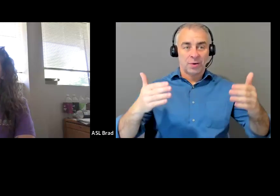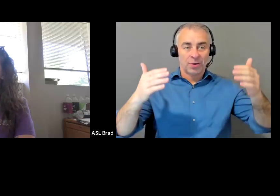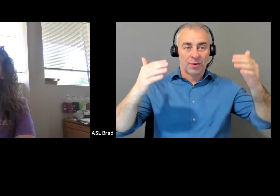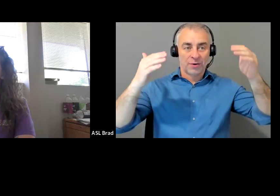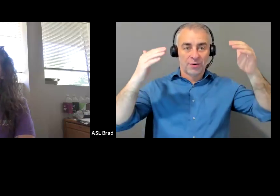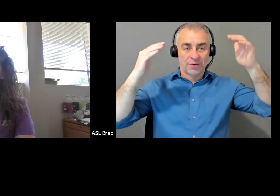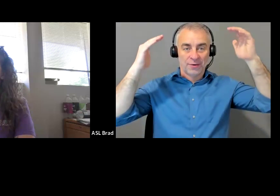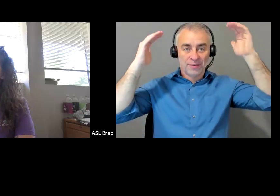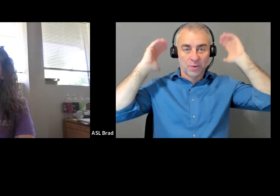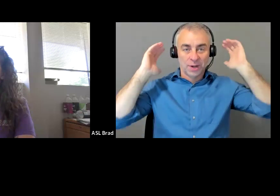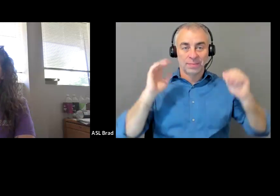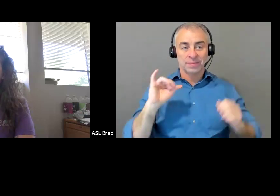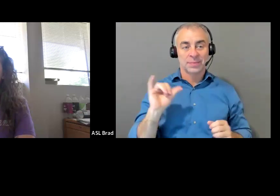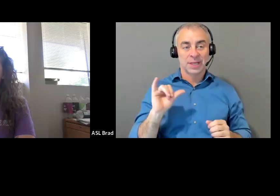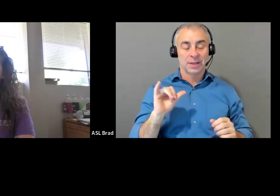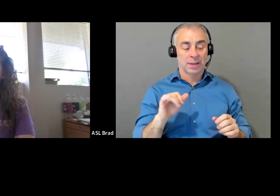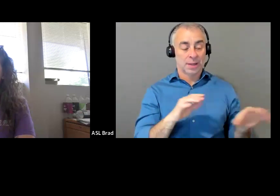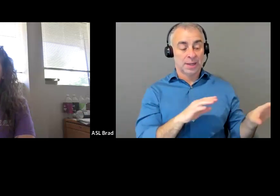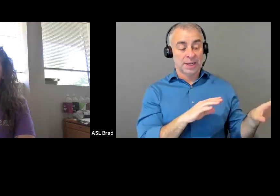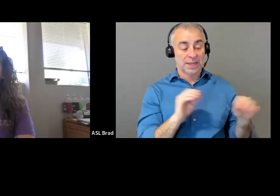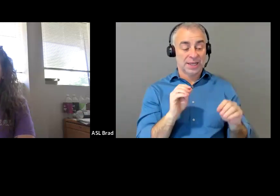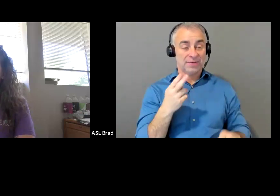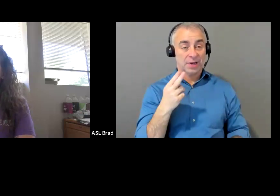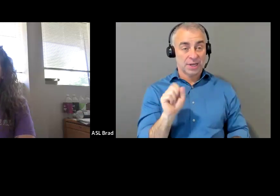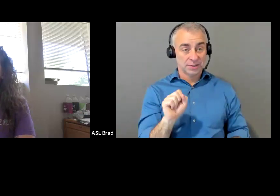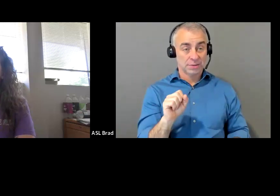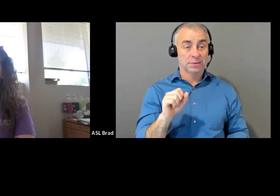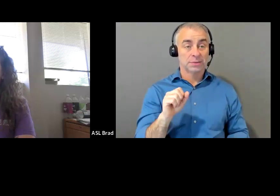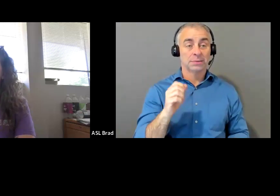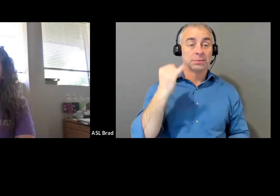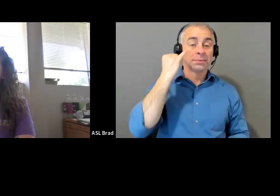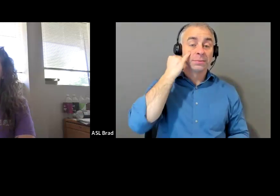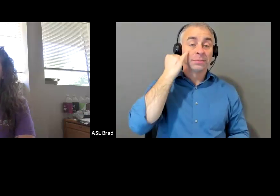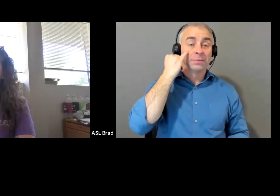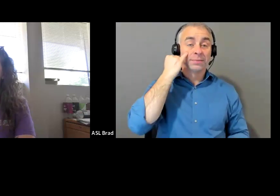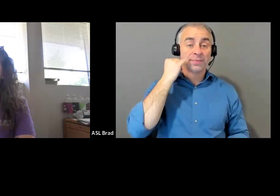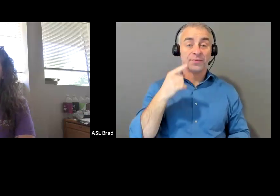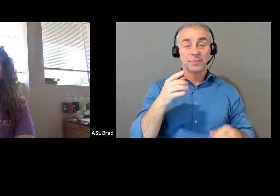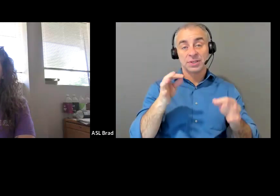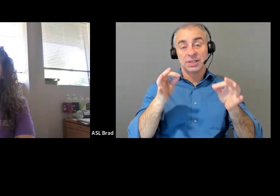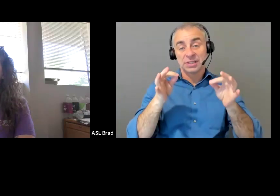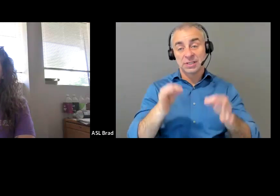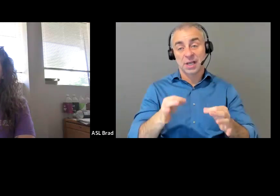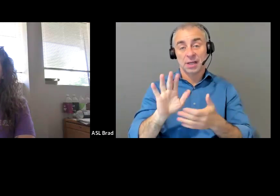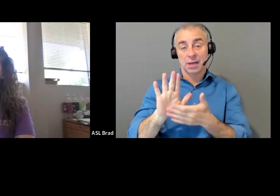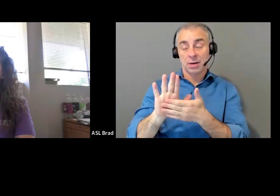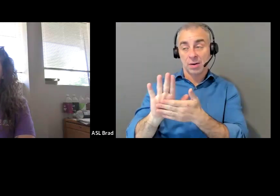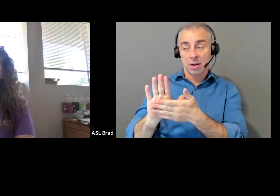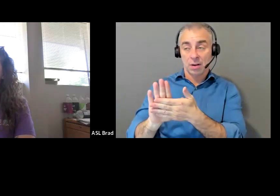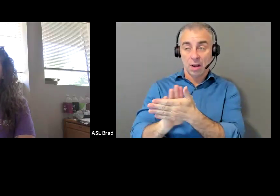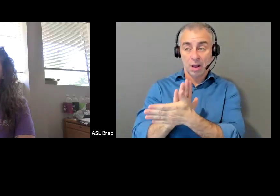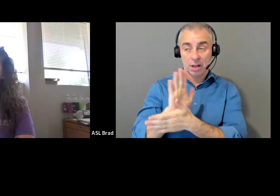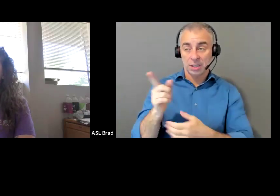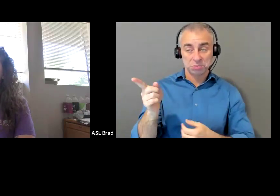out of high school and if you make the decision that your college is not